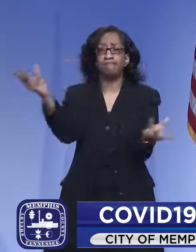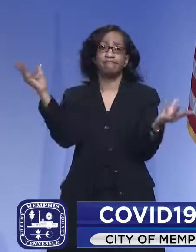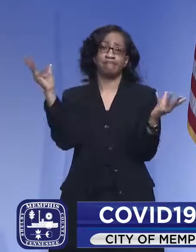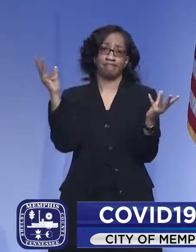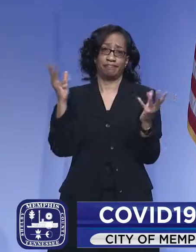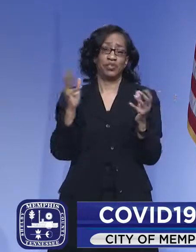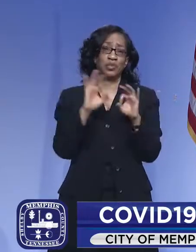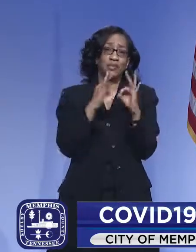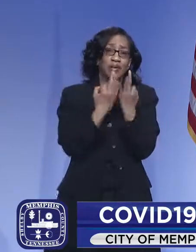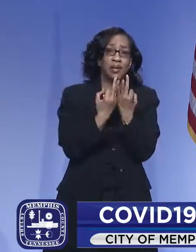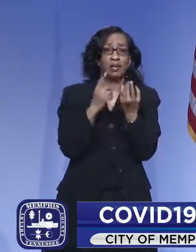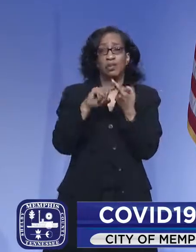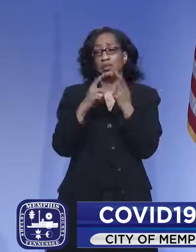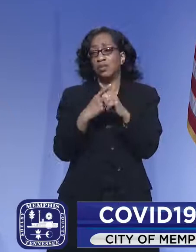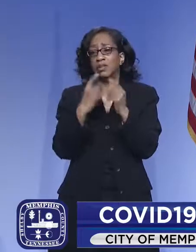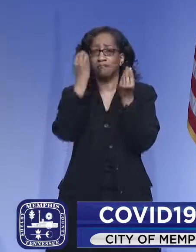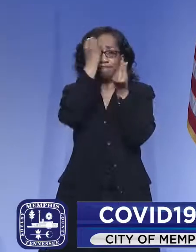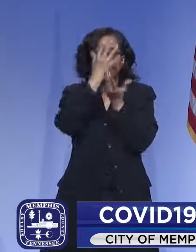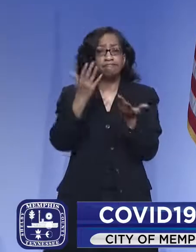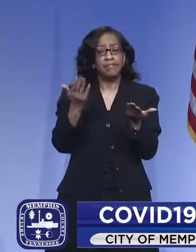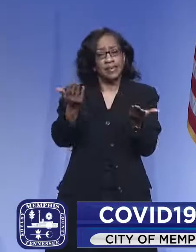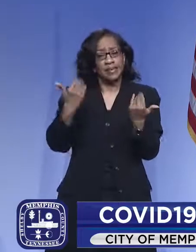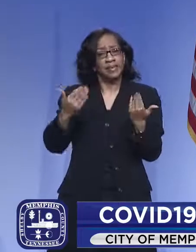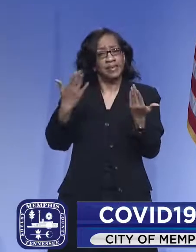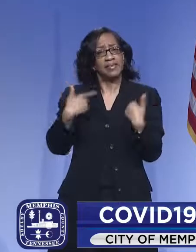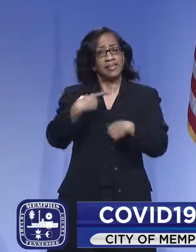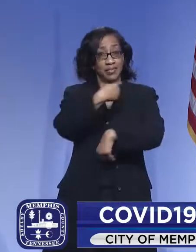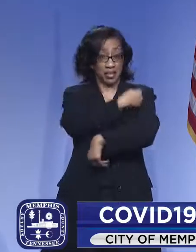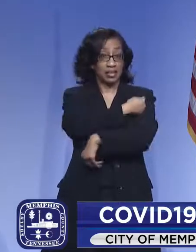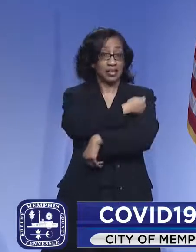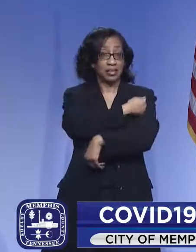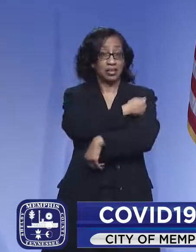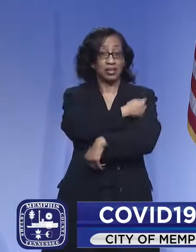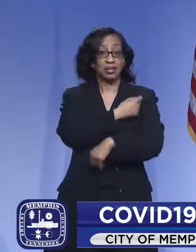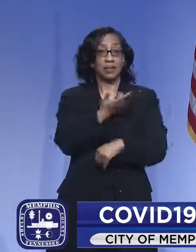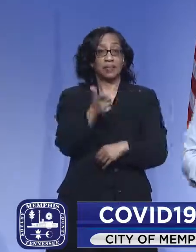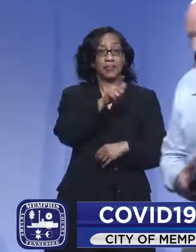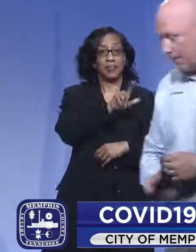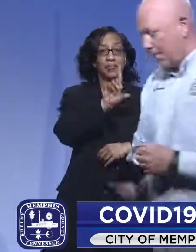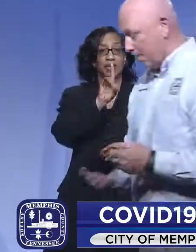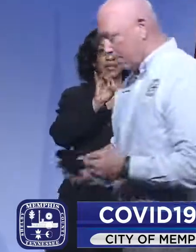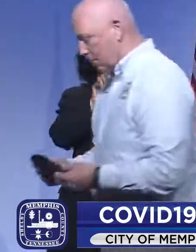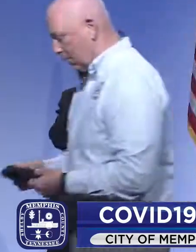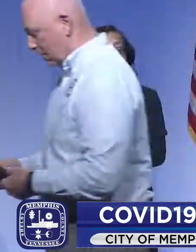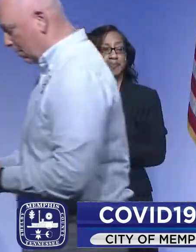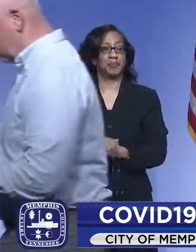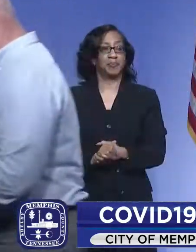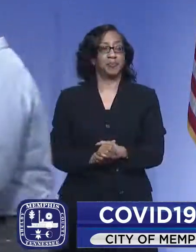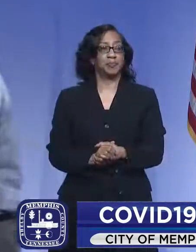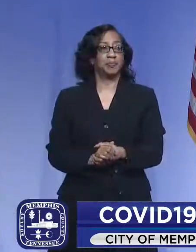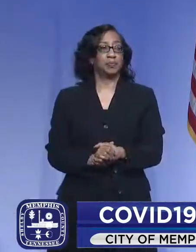experience and encourage people to come out and get vaccinated. David?